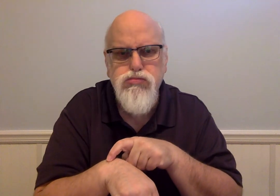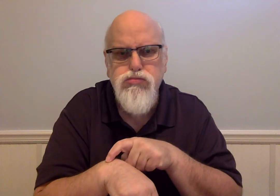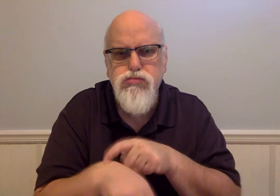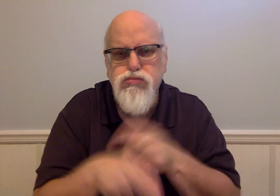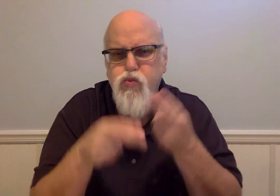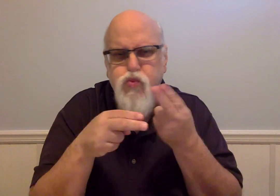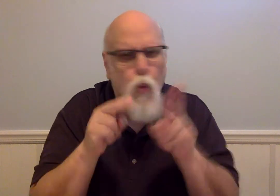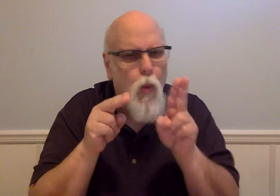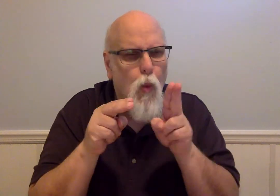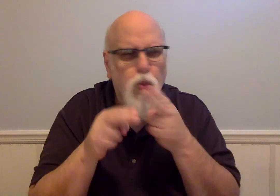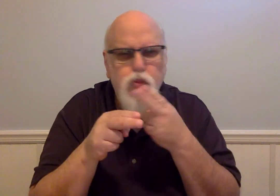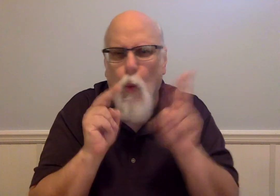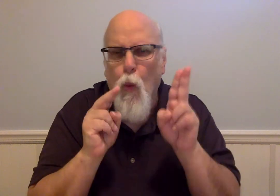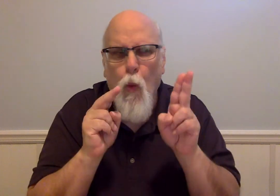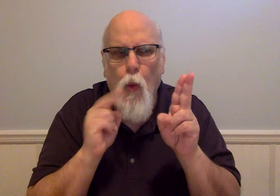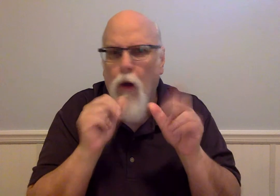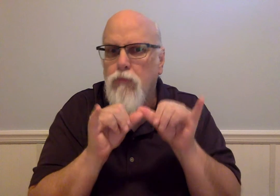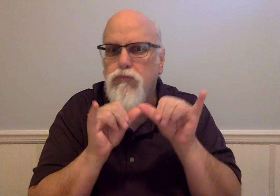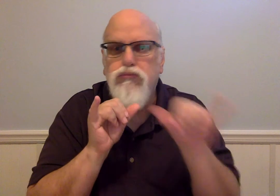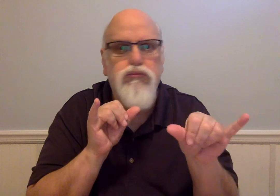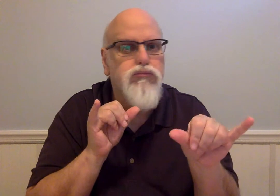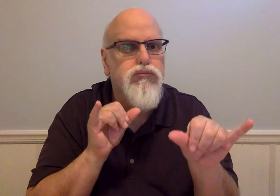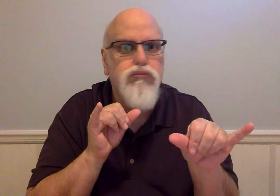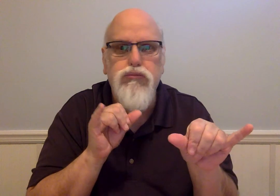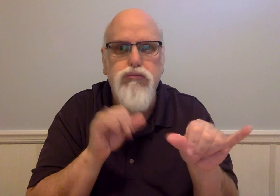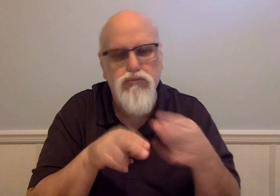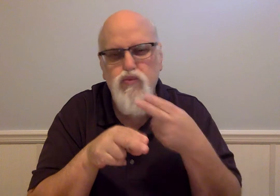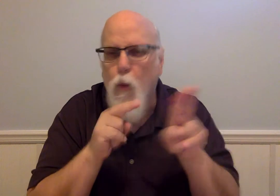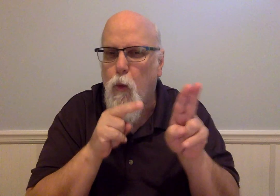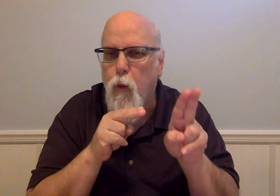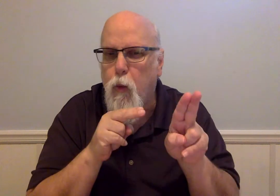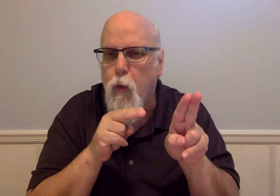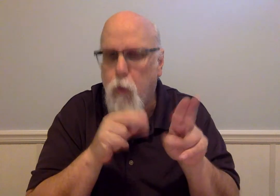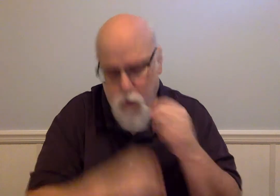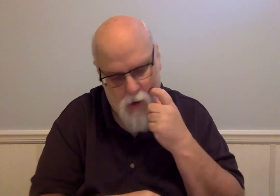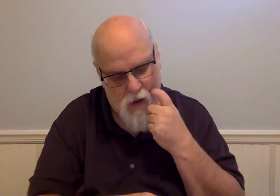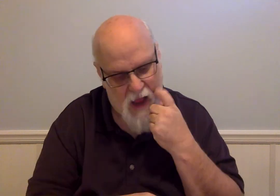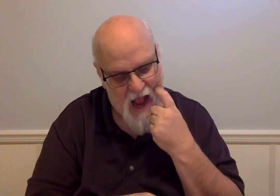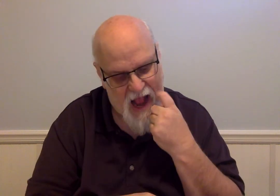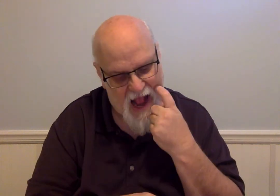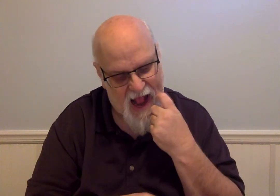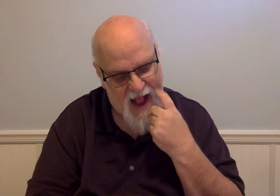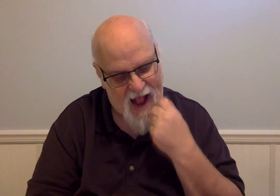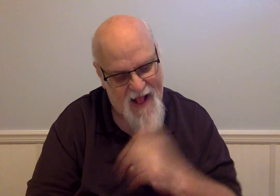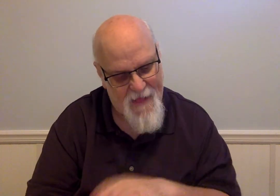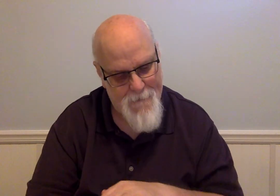Take 2 H's, short. You don't have to stay, it's just short.